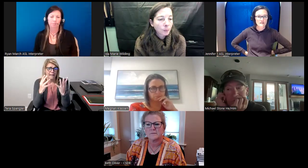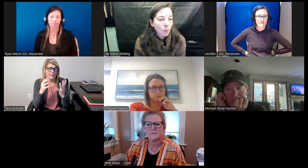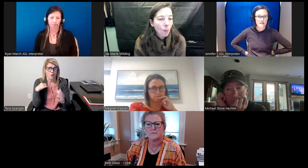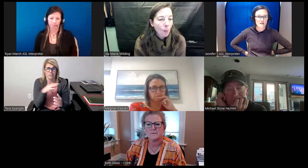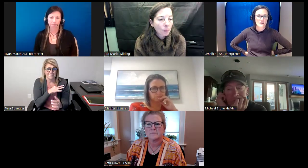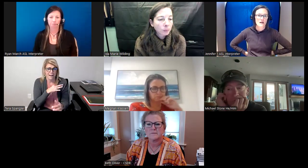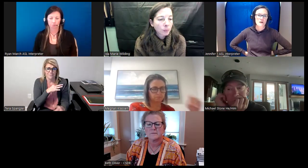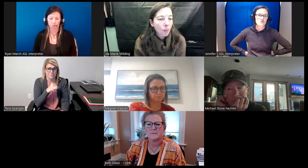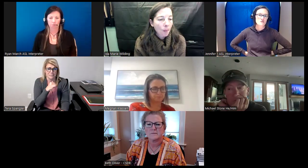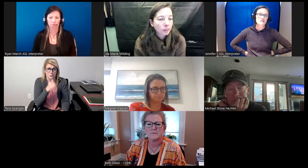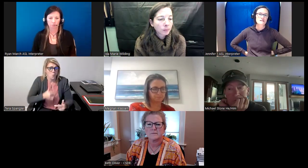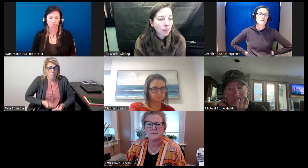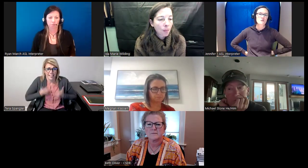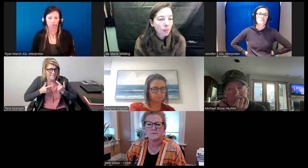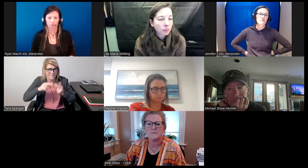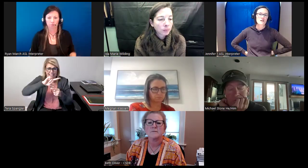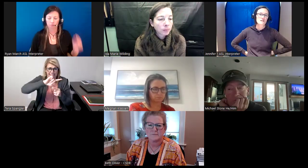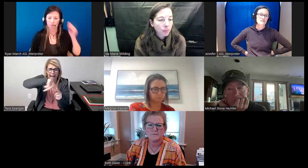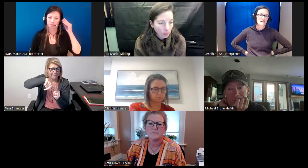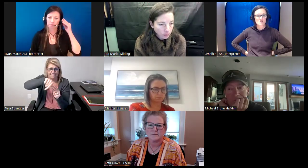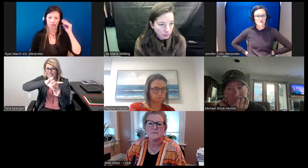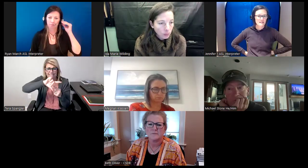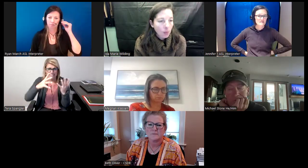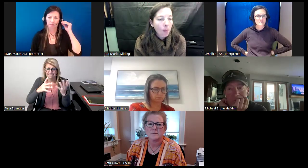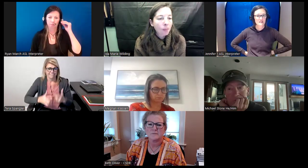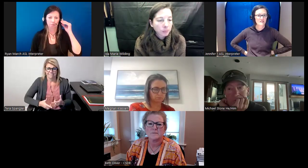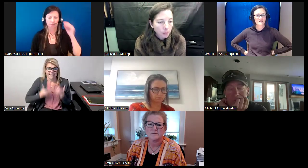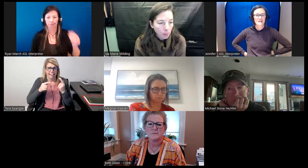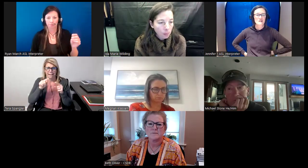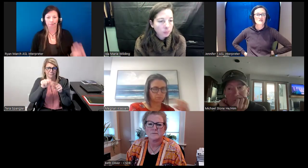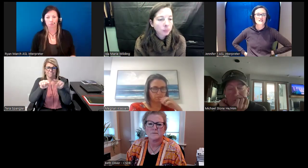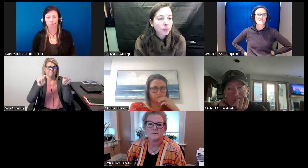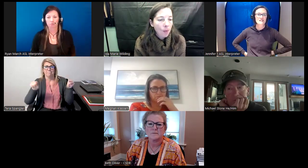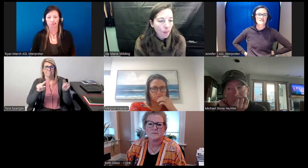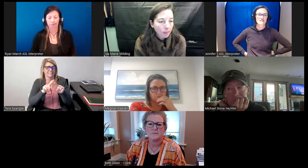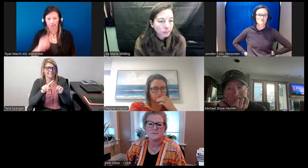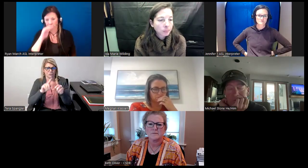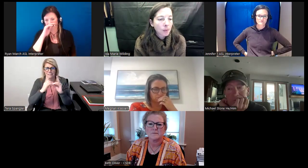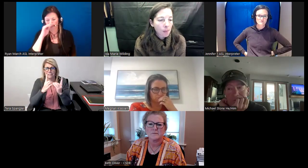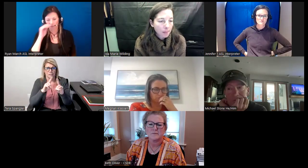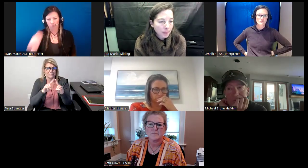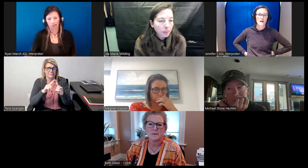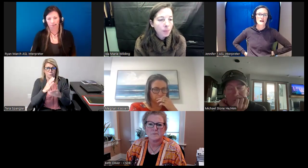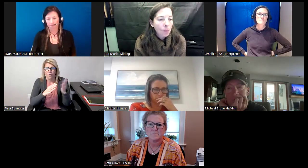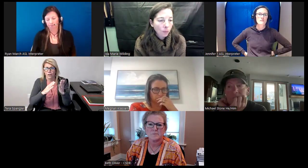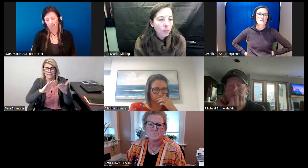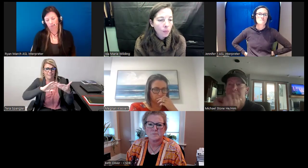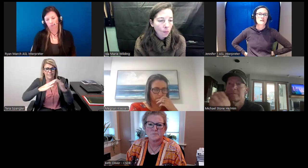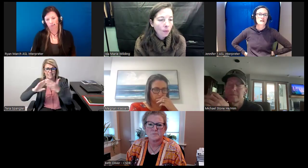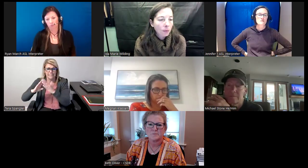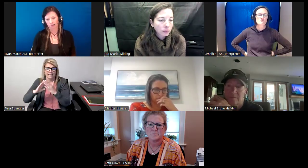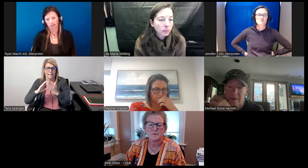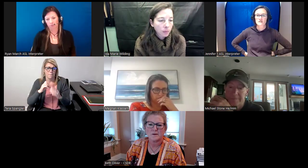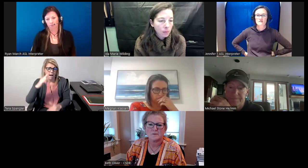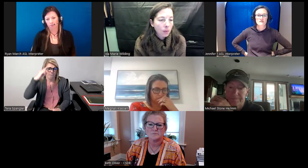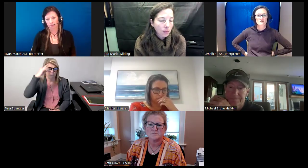within D11 boundaries, even though many of our staff don't live within D11.